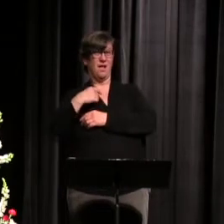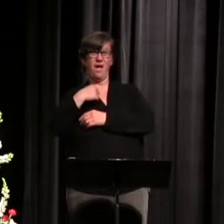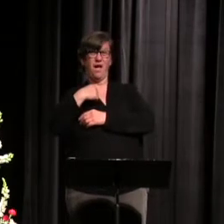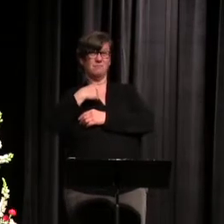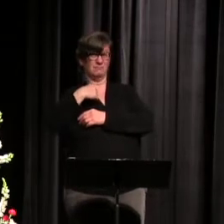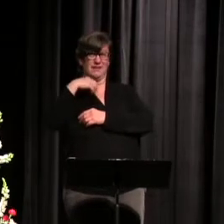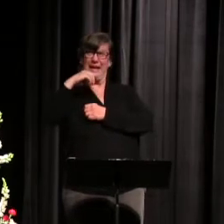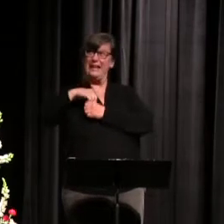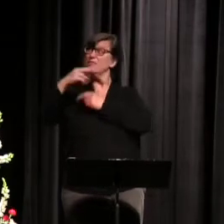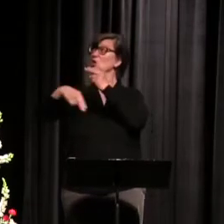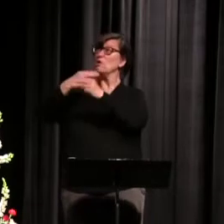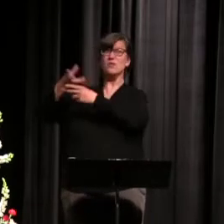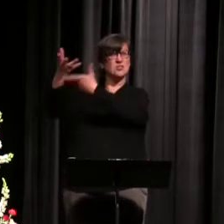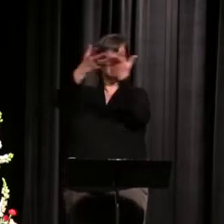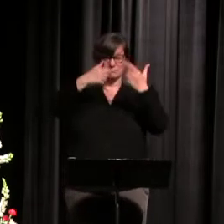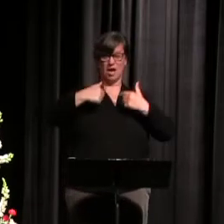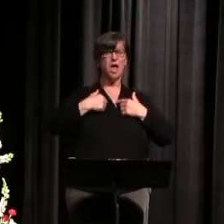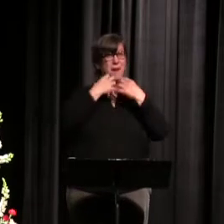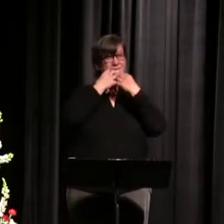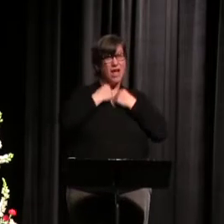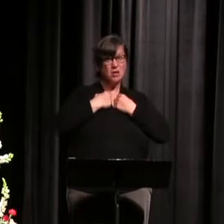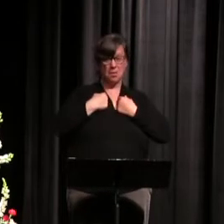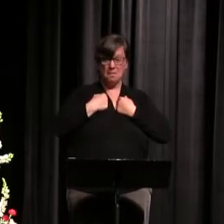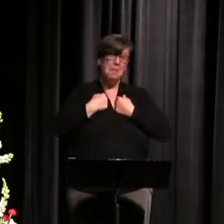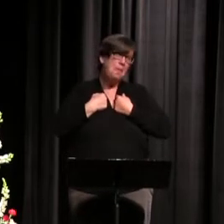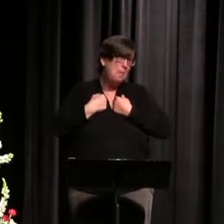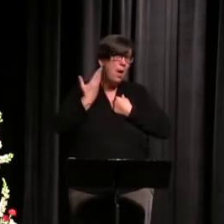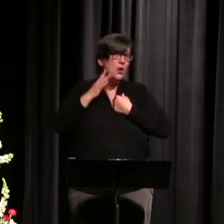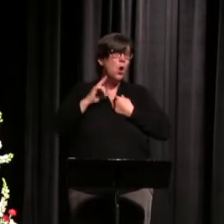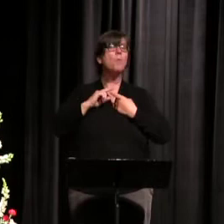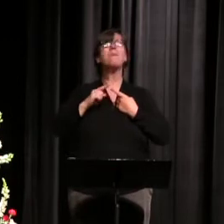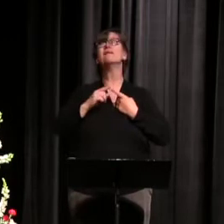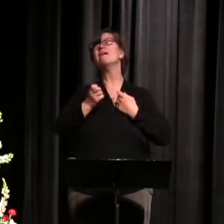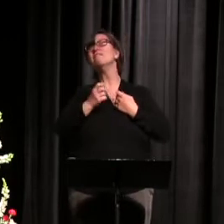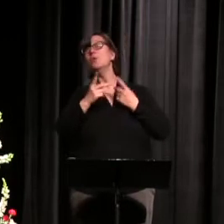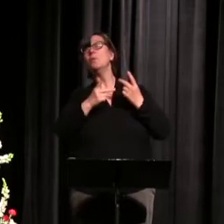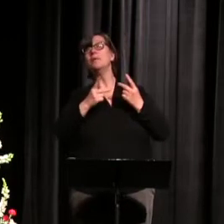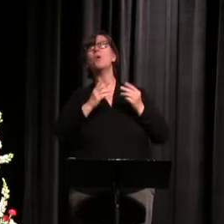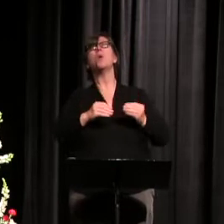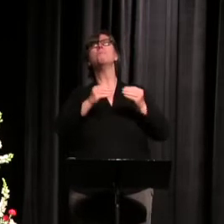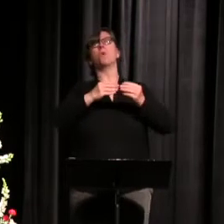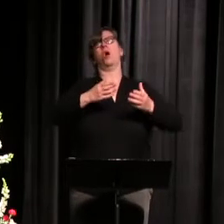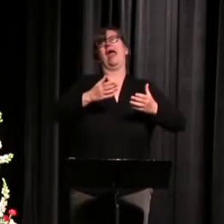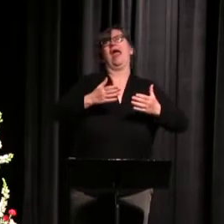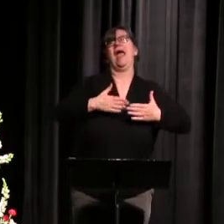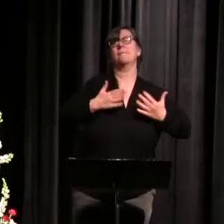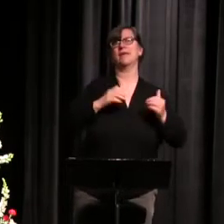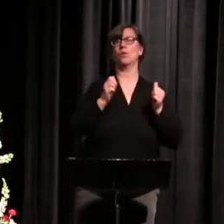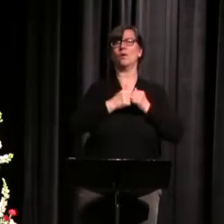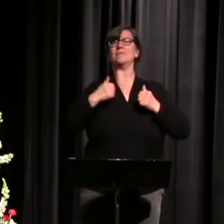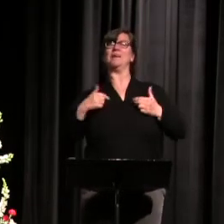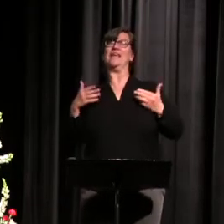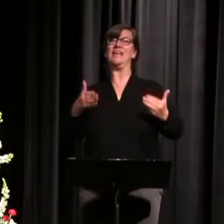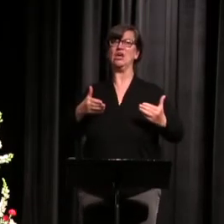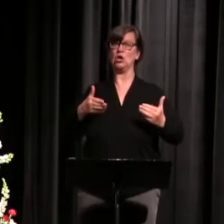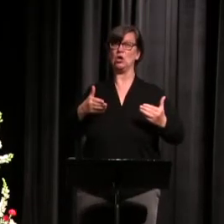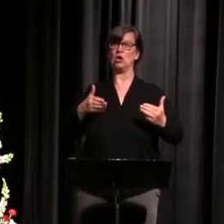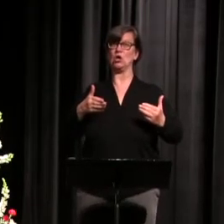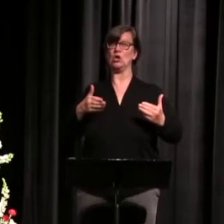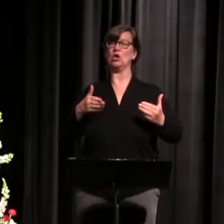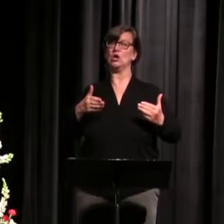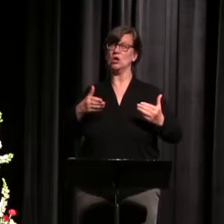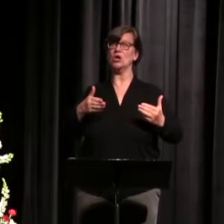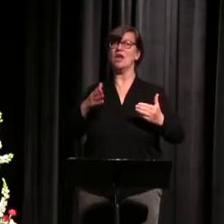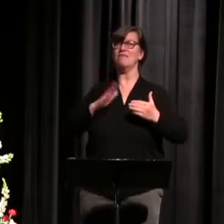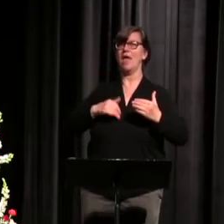universe, but I do know I made a few people happier than they would have been without me. And as long as I know that, I'm